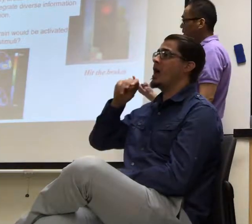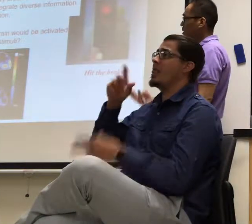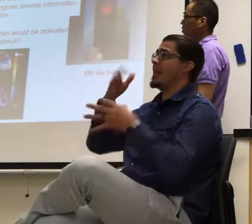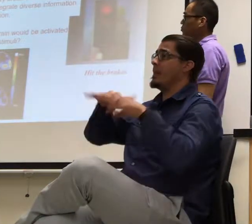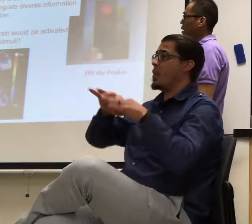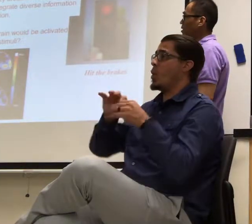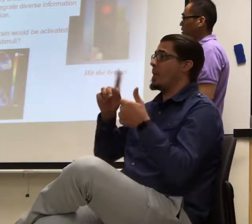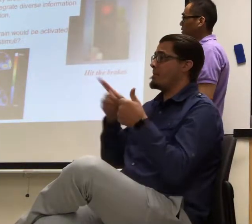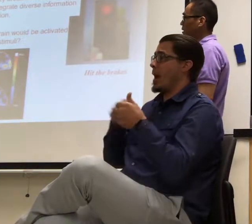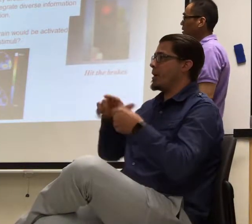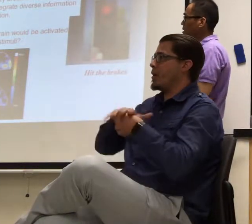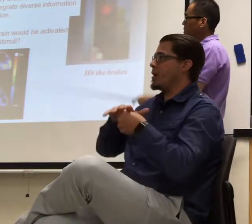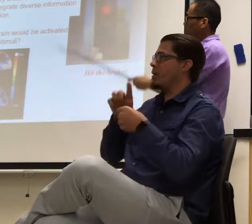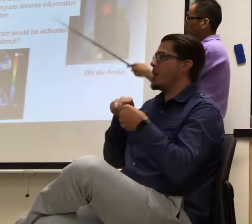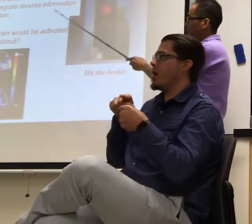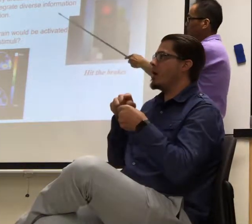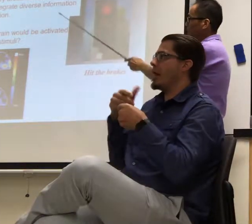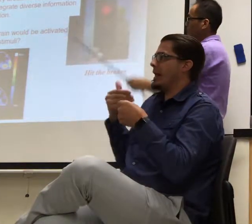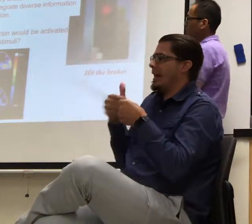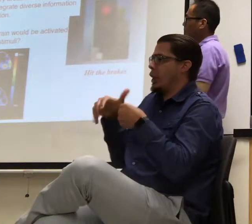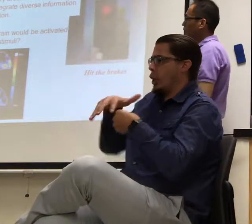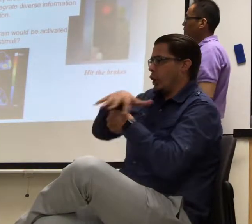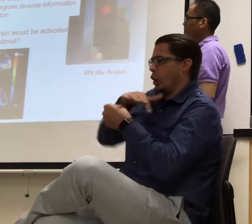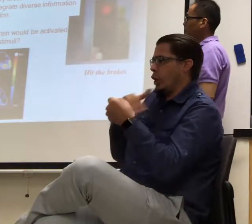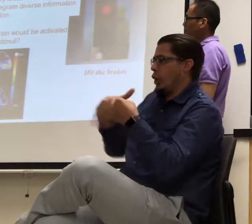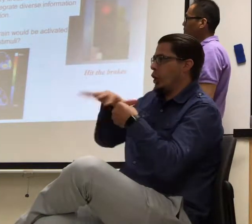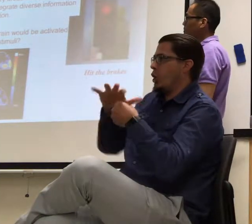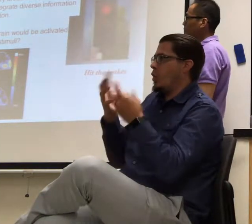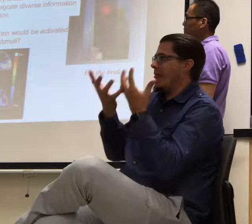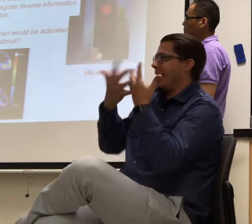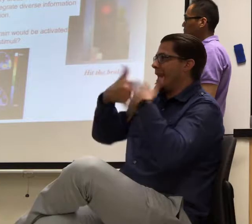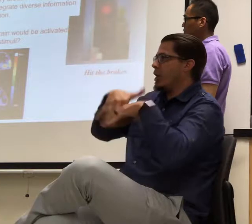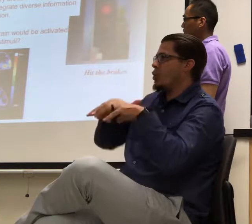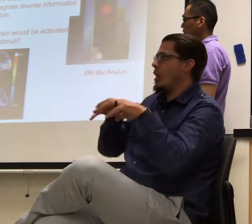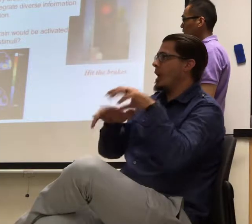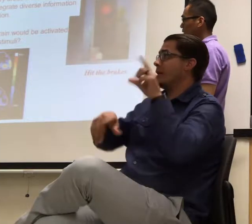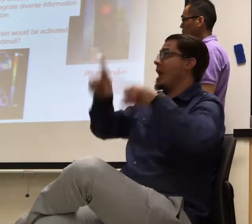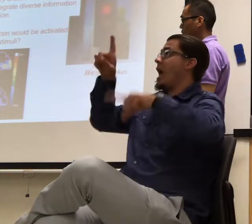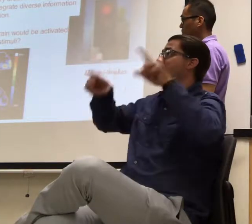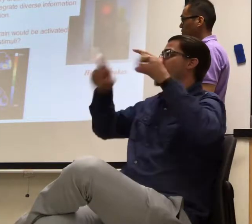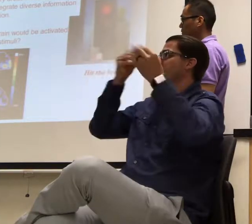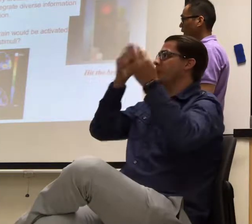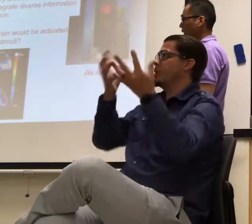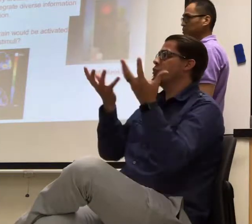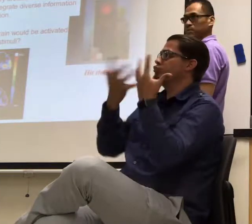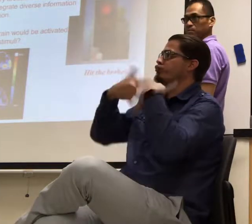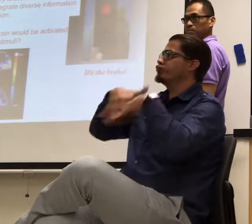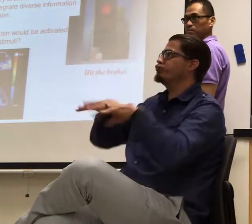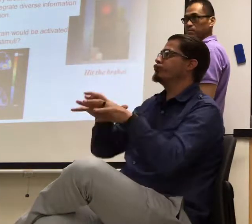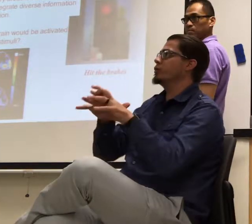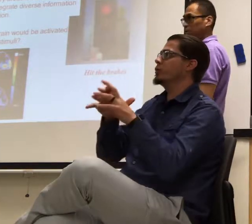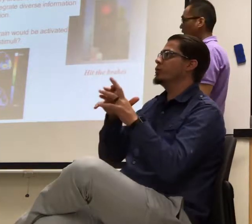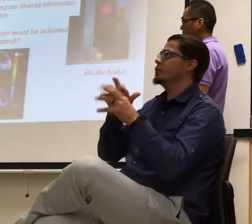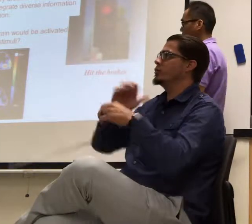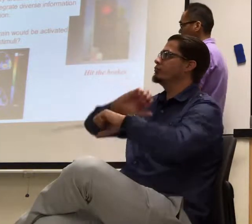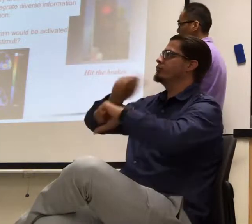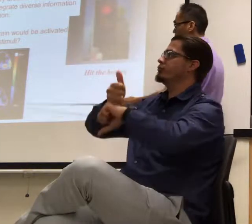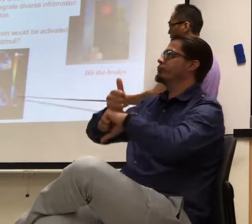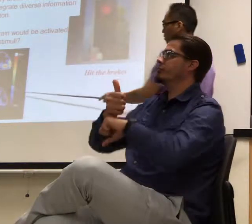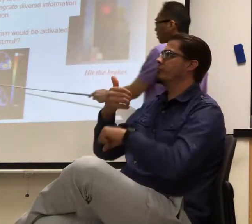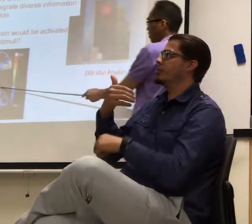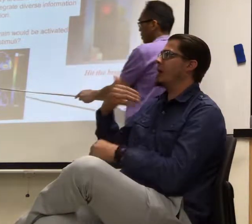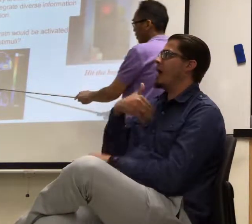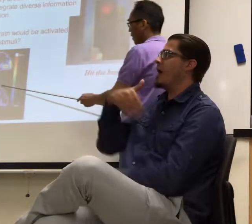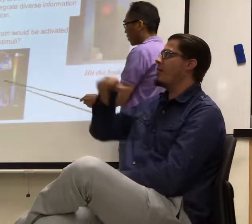areas, but in close proximity. They integrate diverse information into purposeful action. So I have a PET